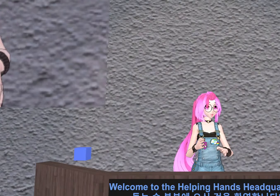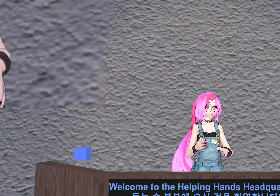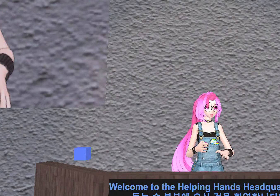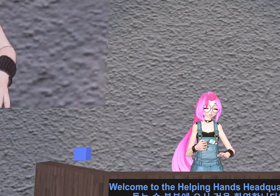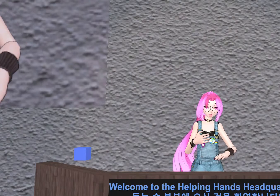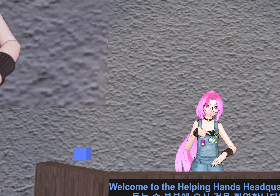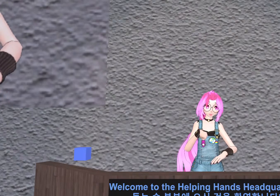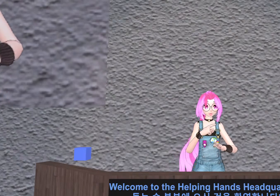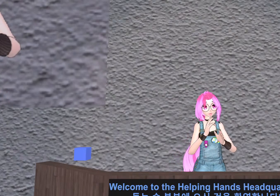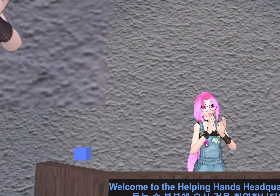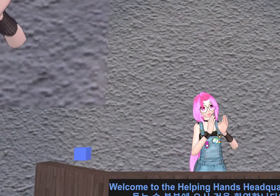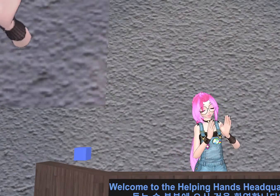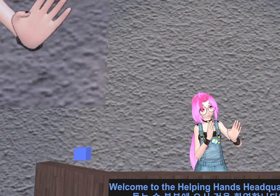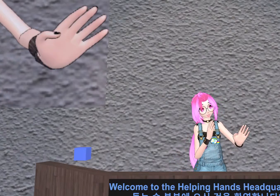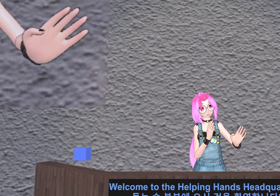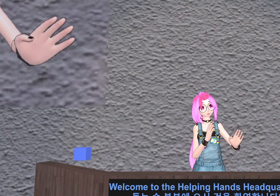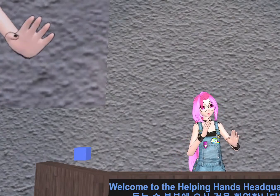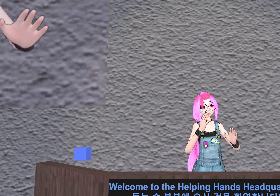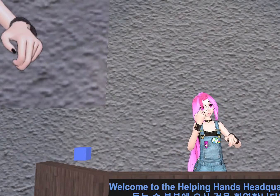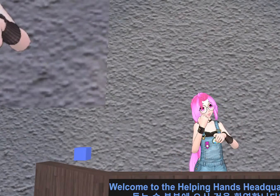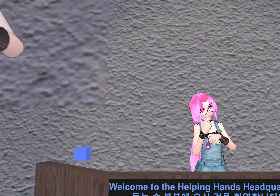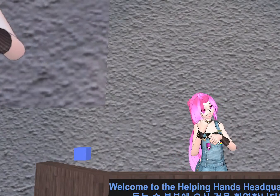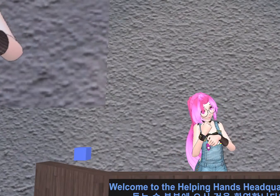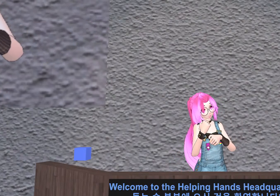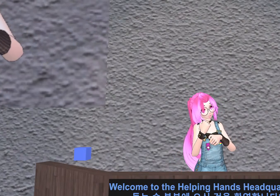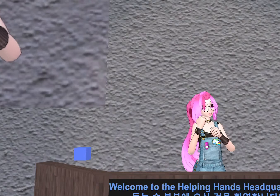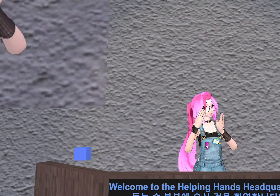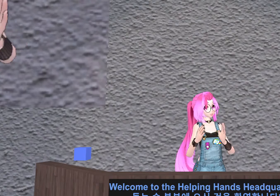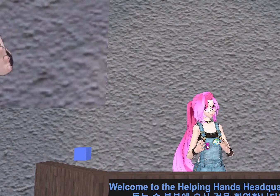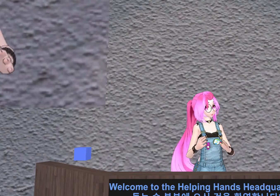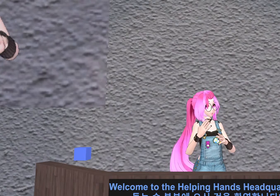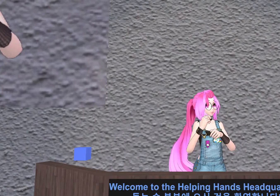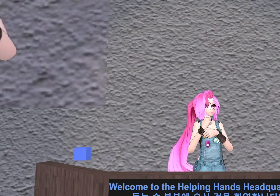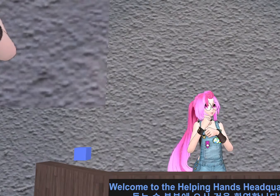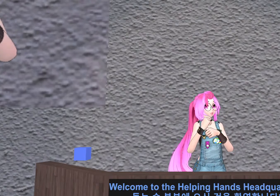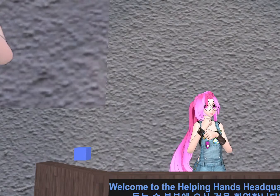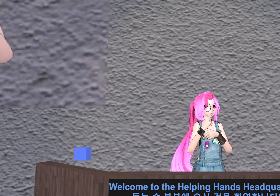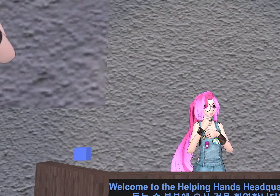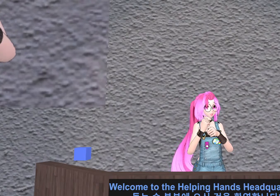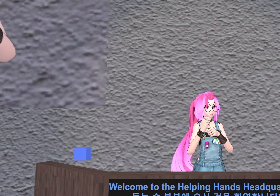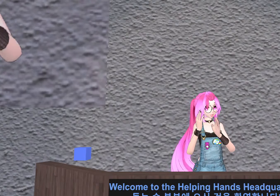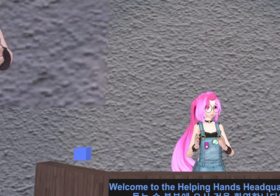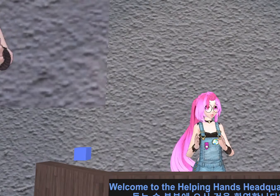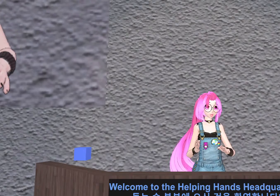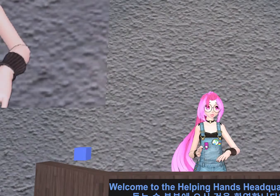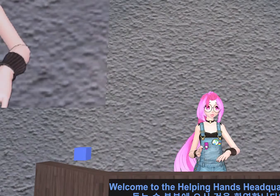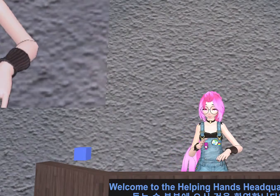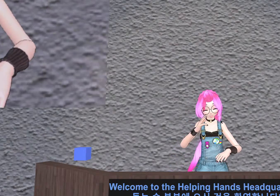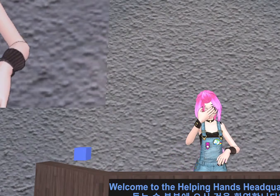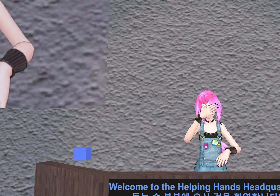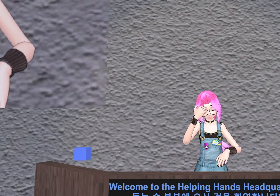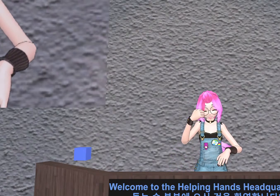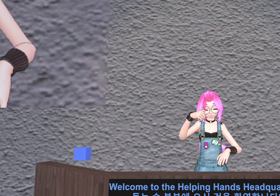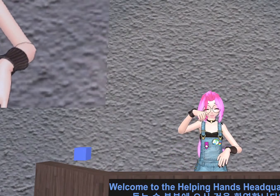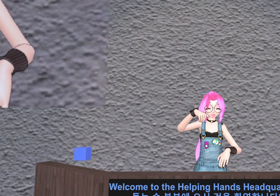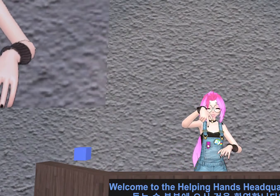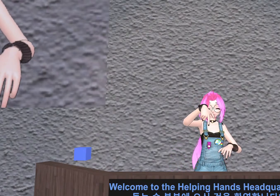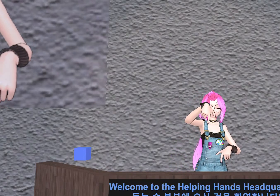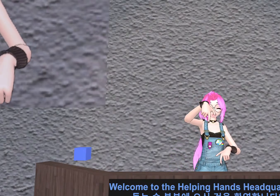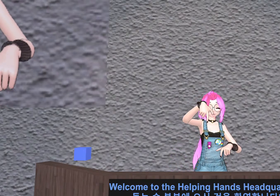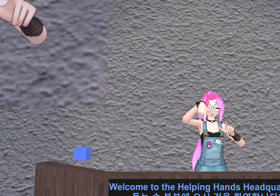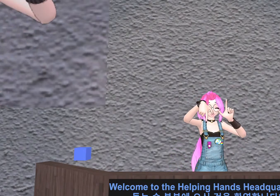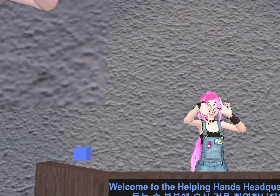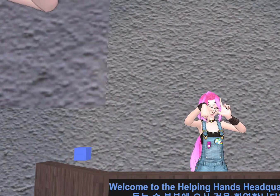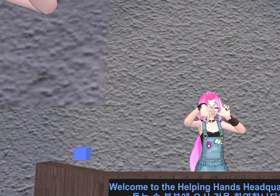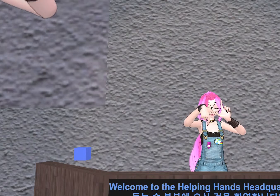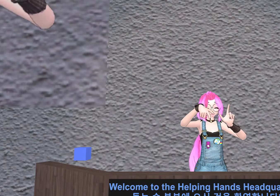supportive person. You're an ally. So you're like, I'm a straight person, but I'm a supporter. I support. I'm an ally. Another good one that I forgot